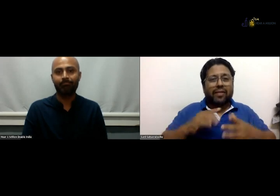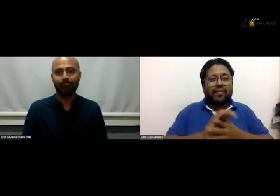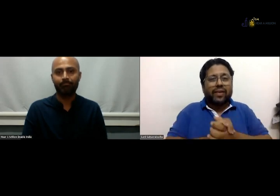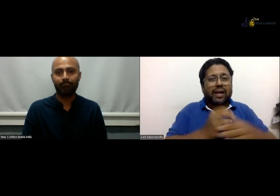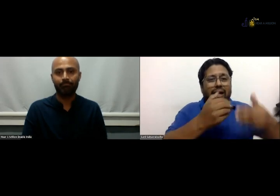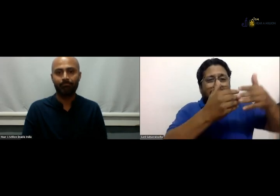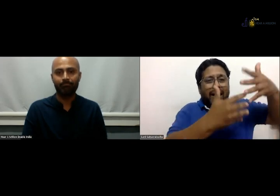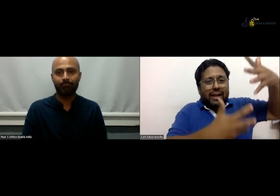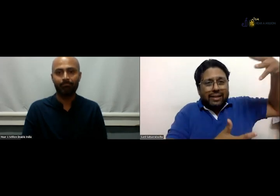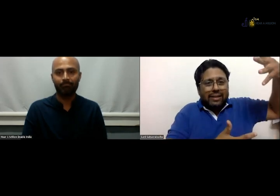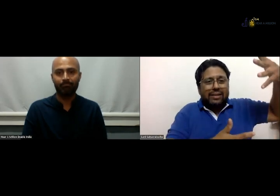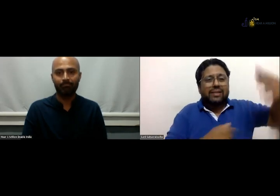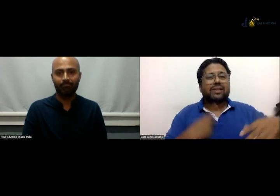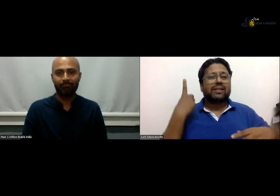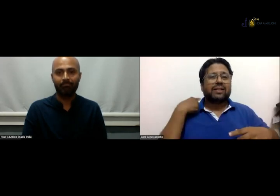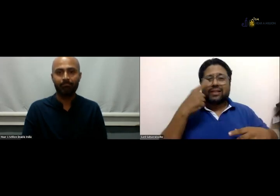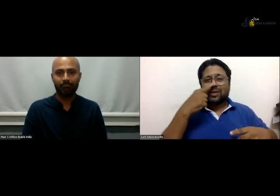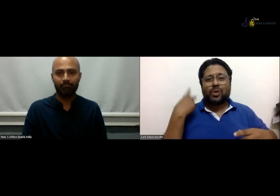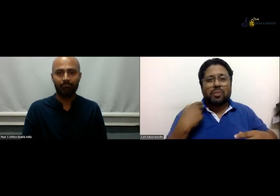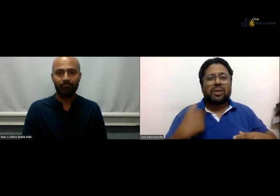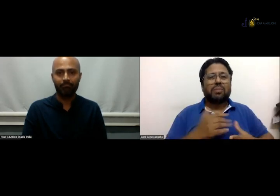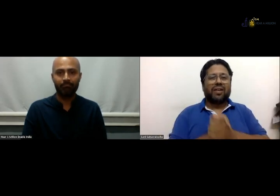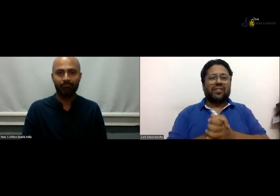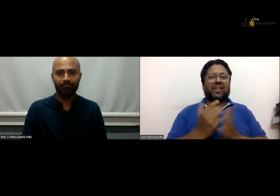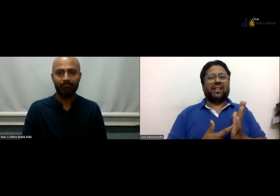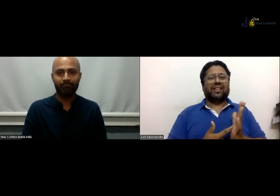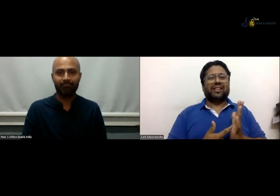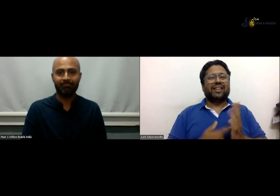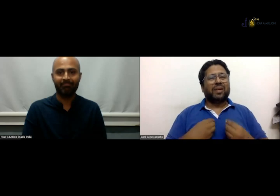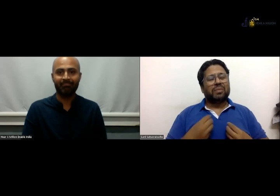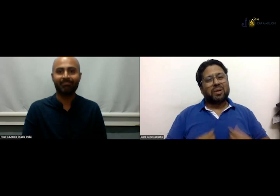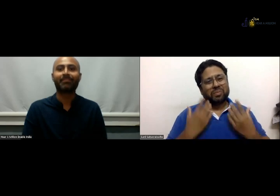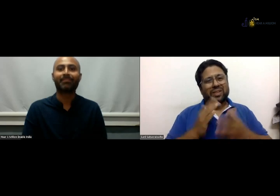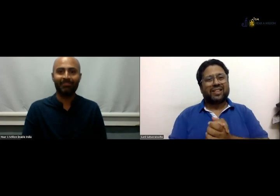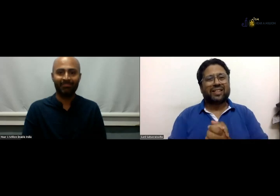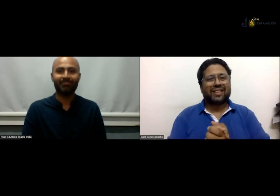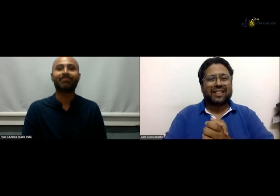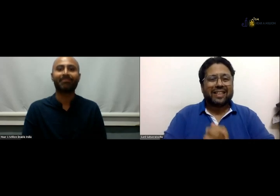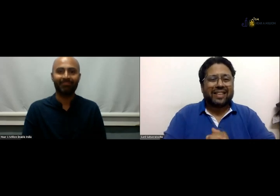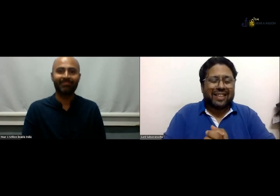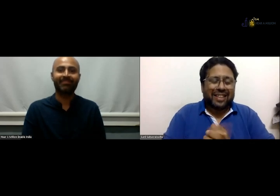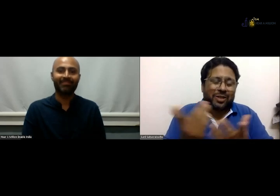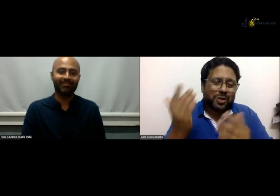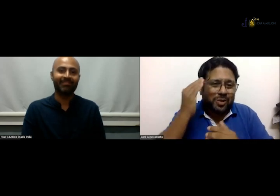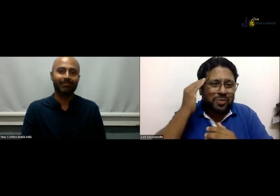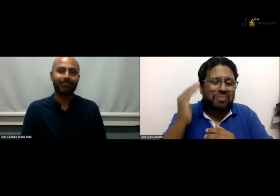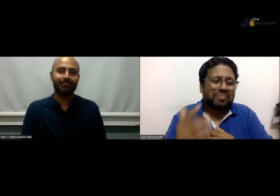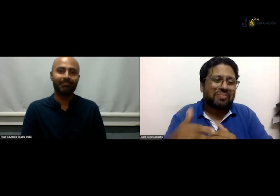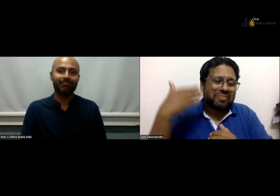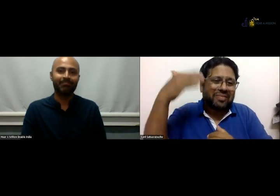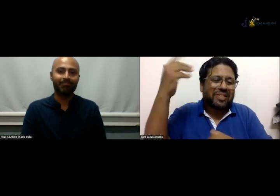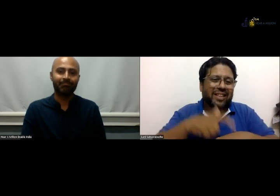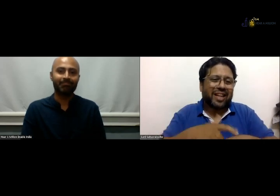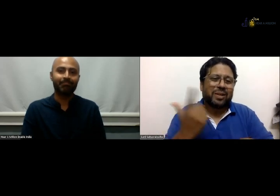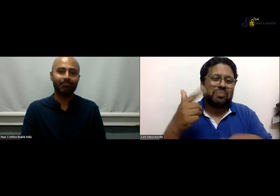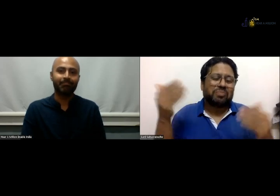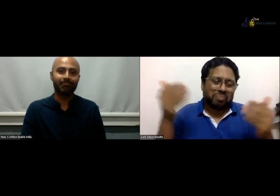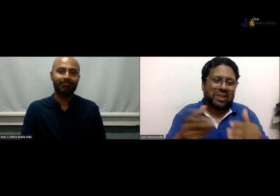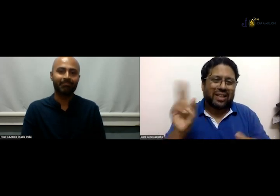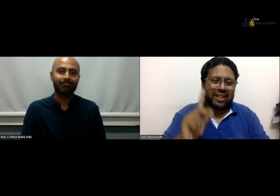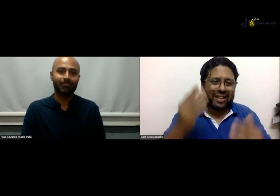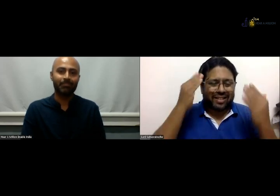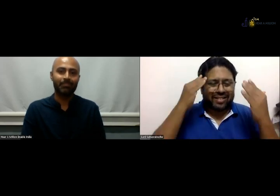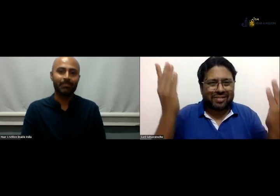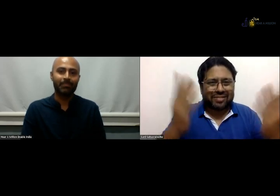Thank you so much for having me here. And yes, we are best friends and I'll always remember